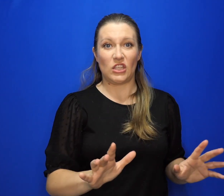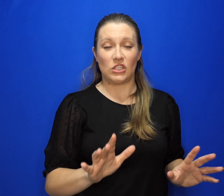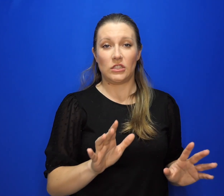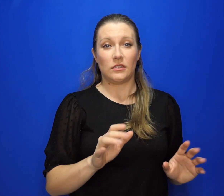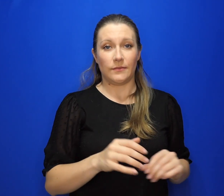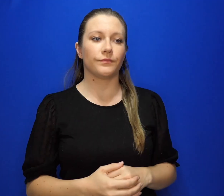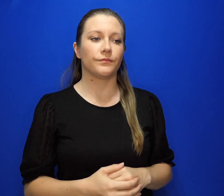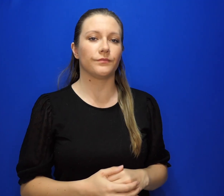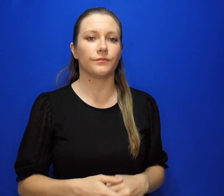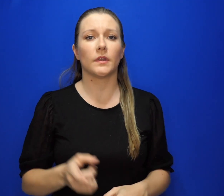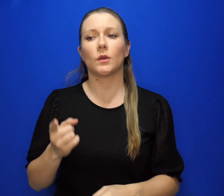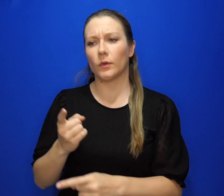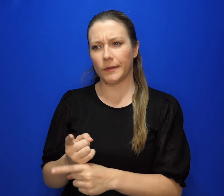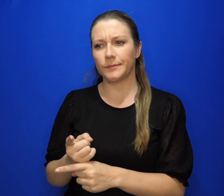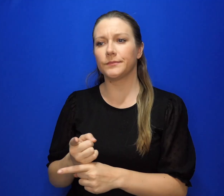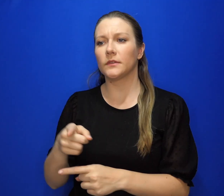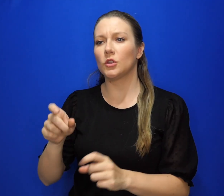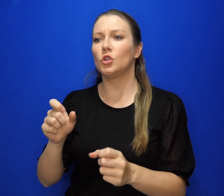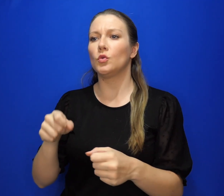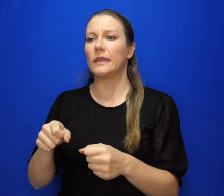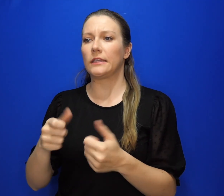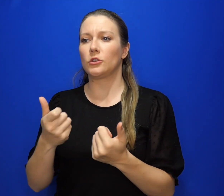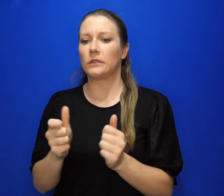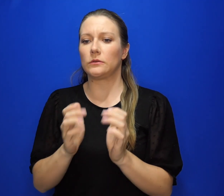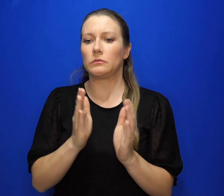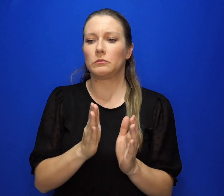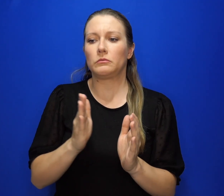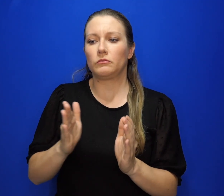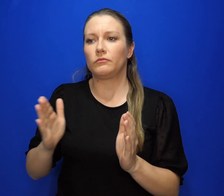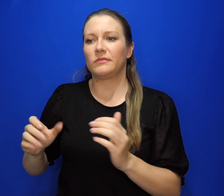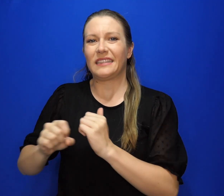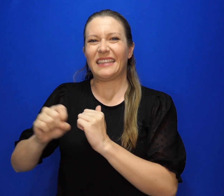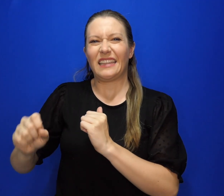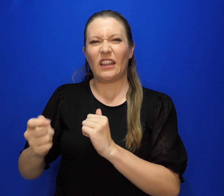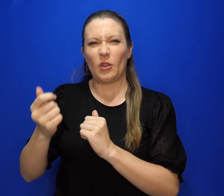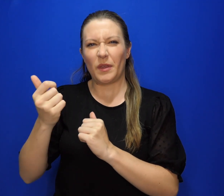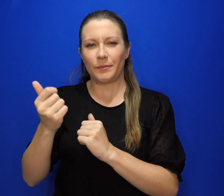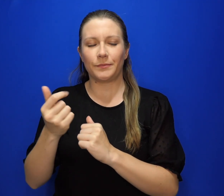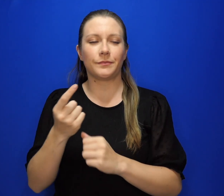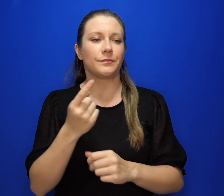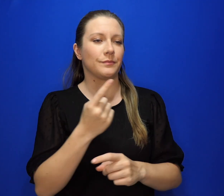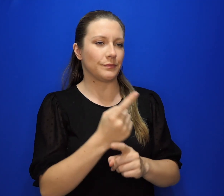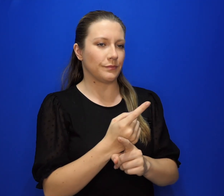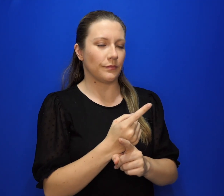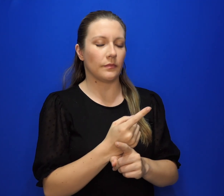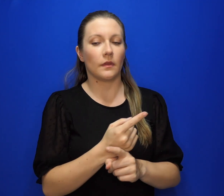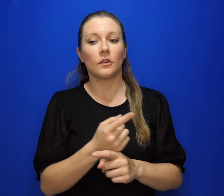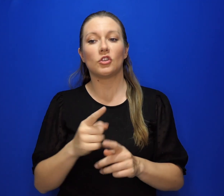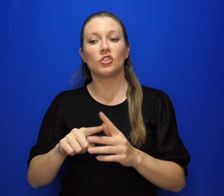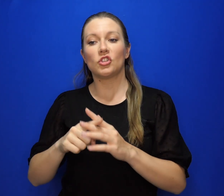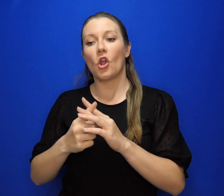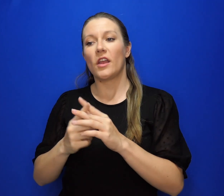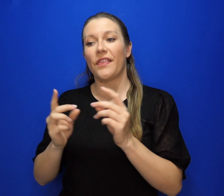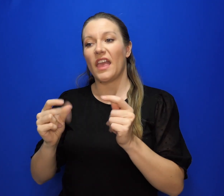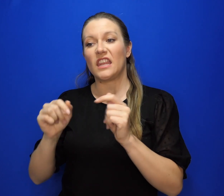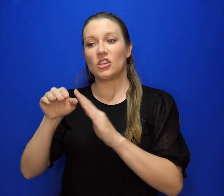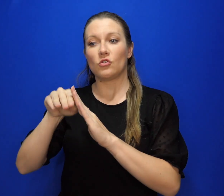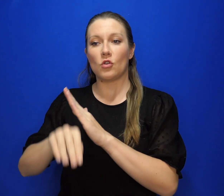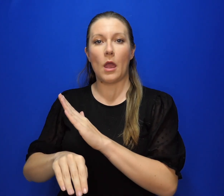Right. You could spread it out a bit. Right. So stop the initial drop from crushing you with some food,